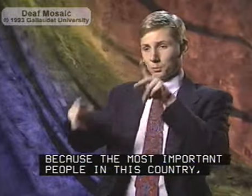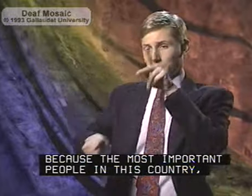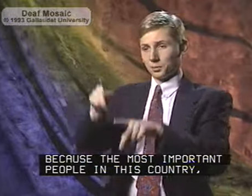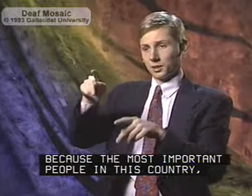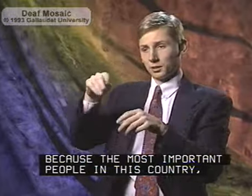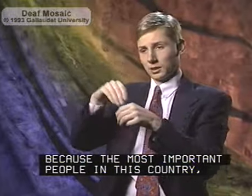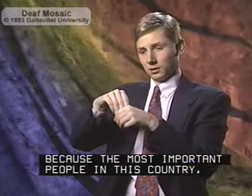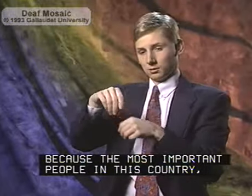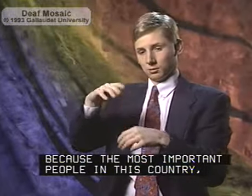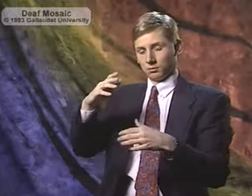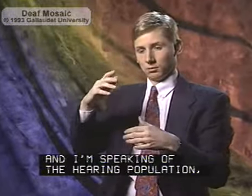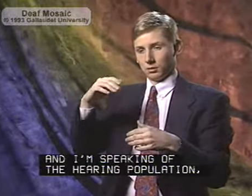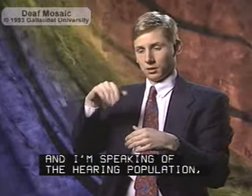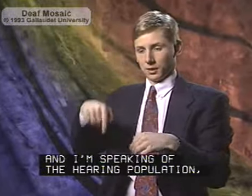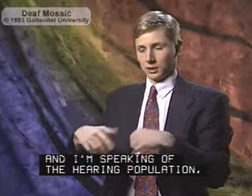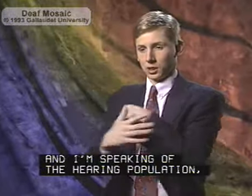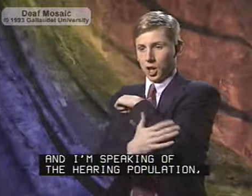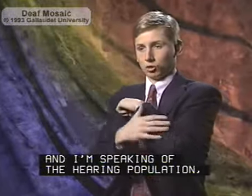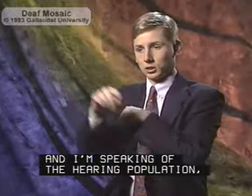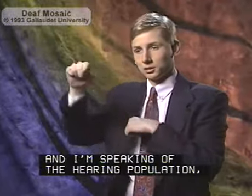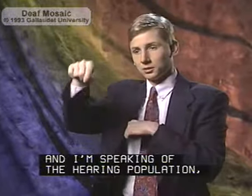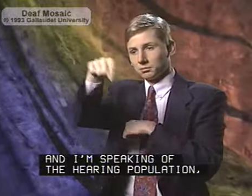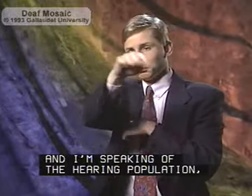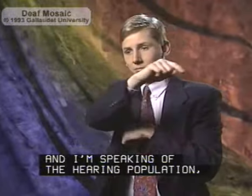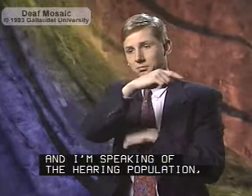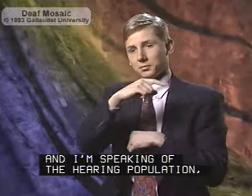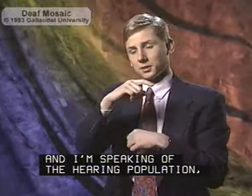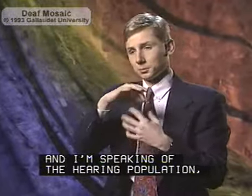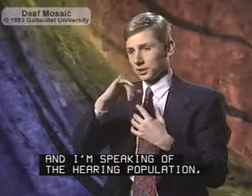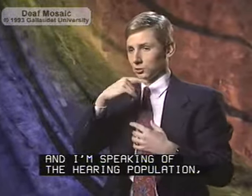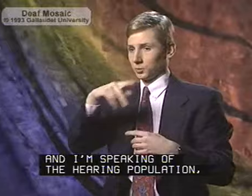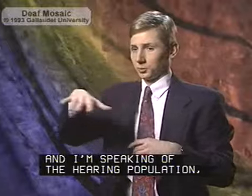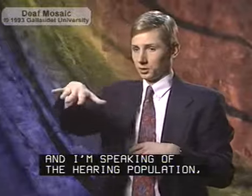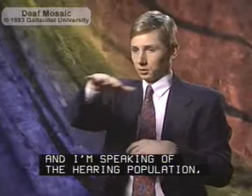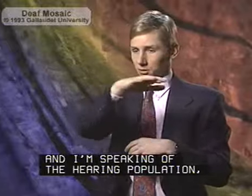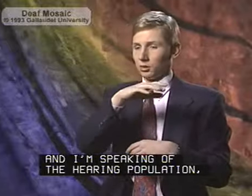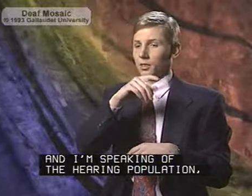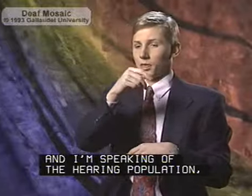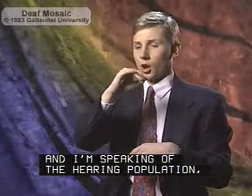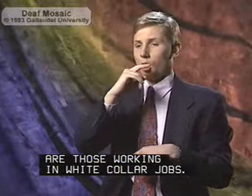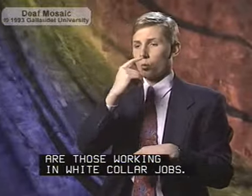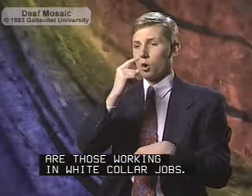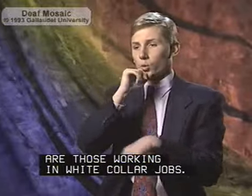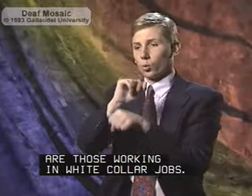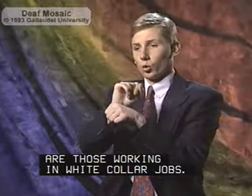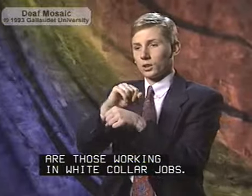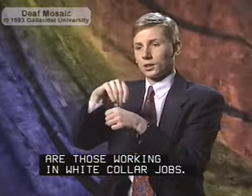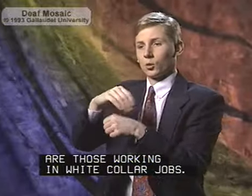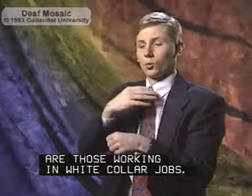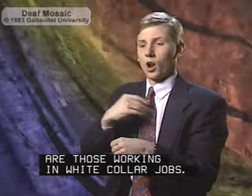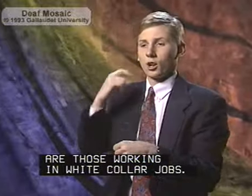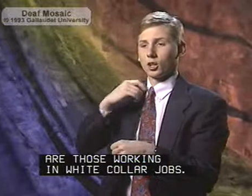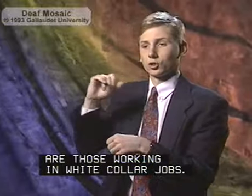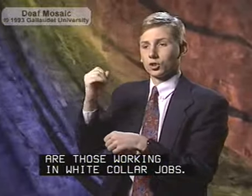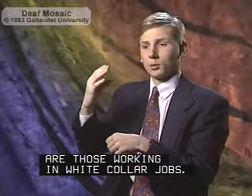this country, and I'm speaking of the hearing population, are those working in white-collar